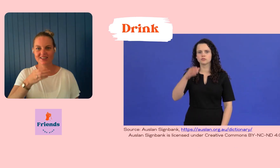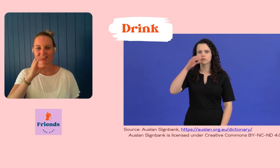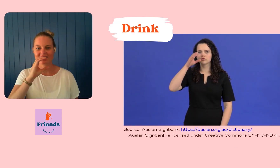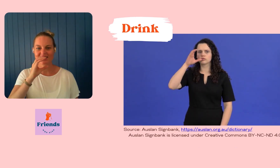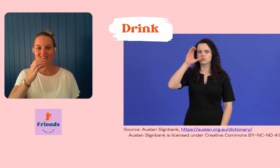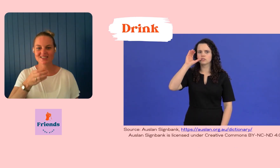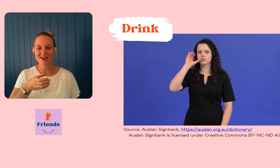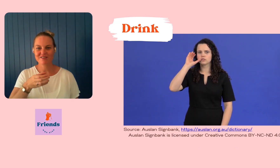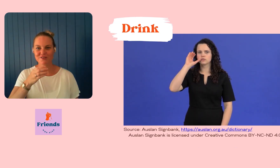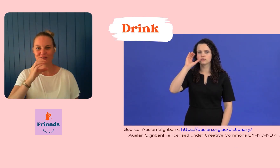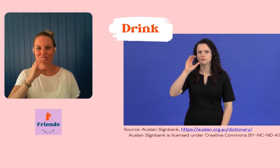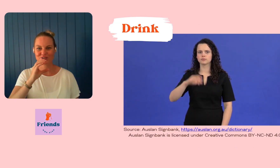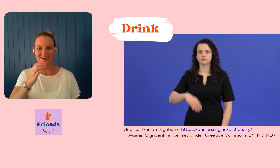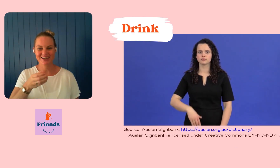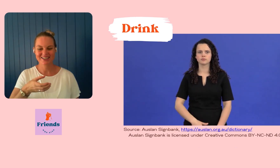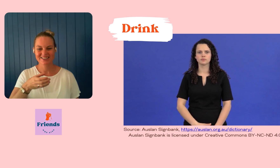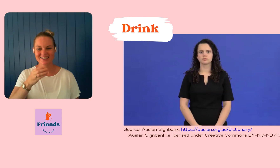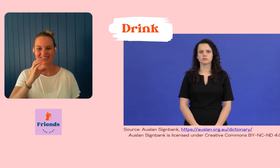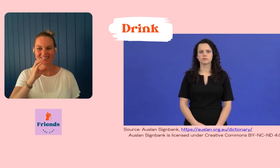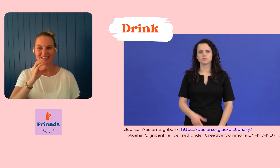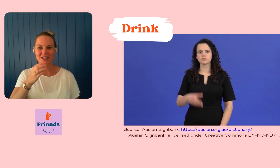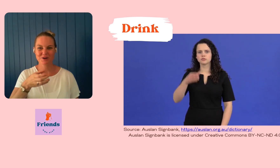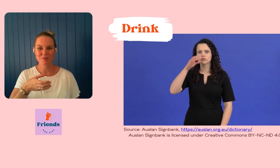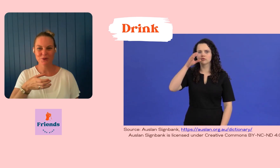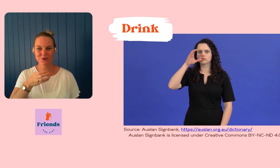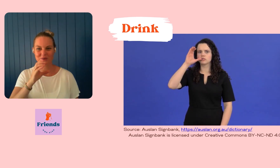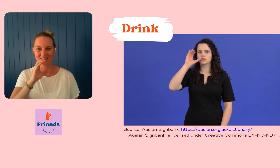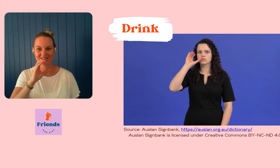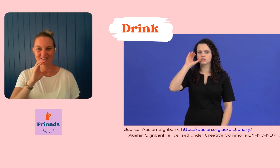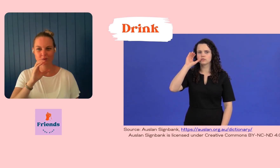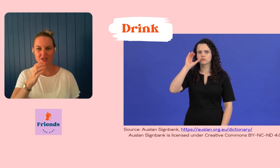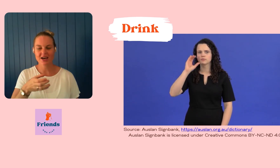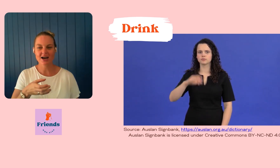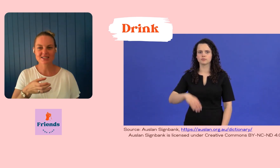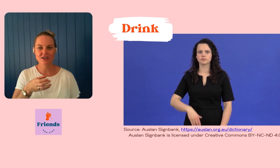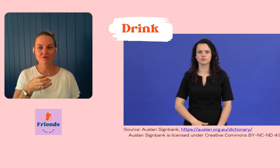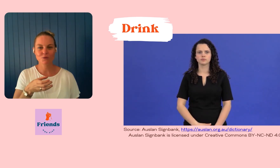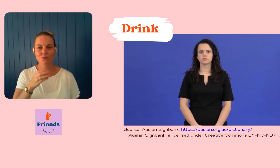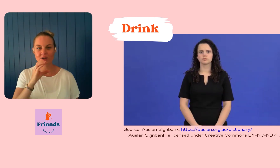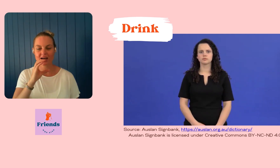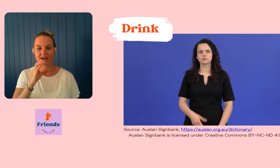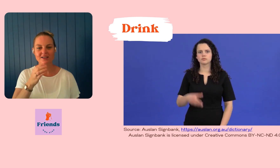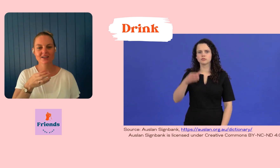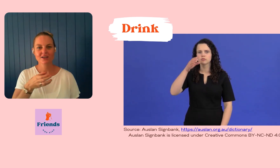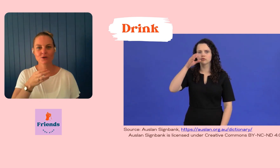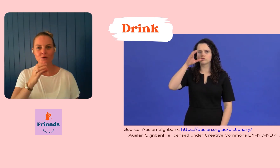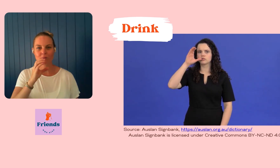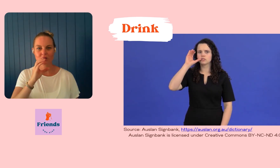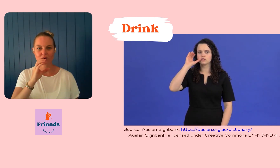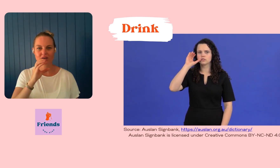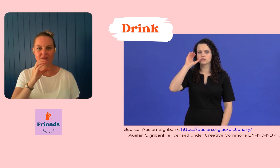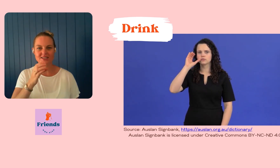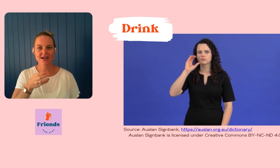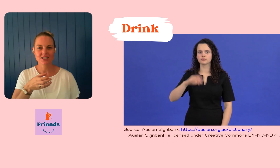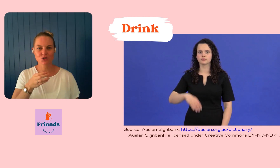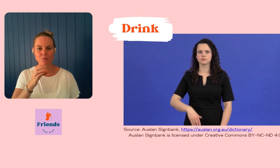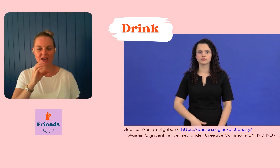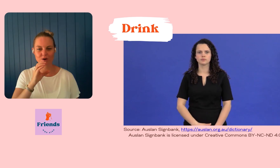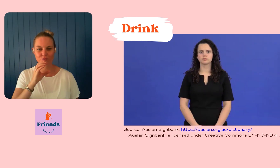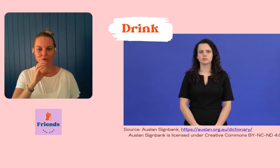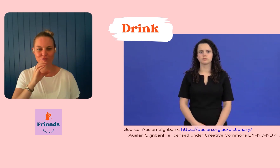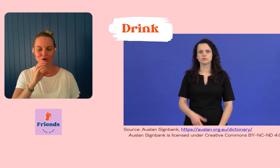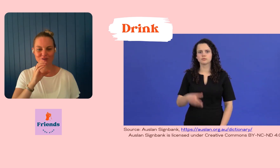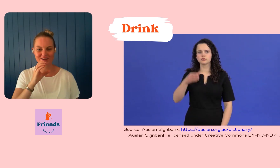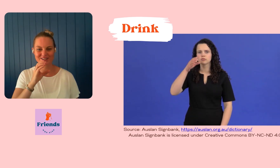This is the sign for drink, another important one. Whether they're asking for water or milk, the sign is super helpful